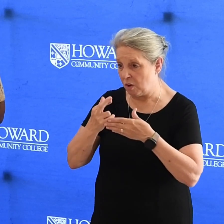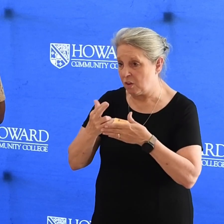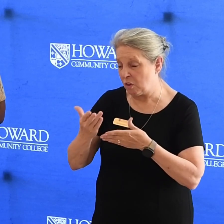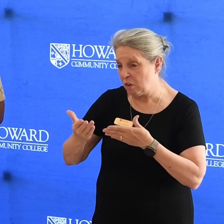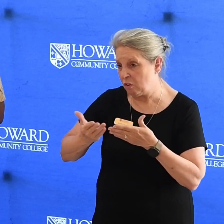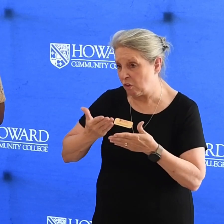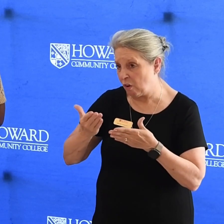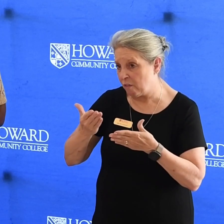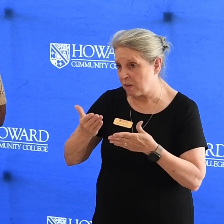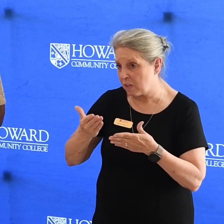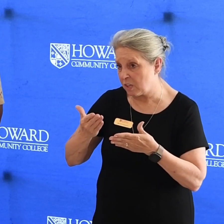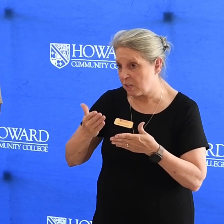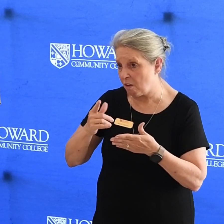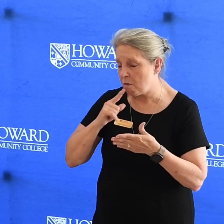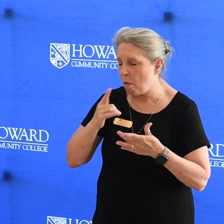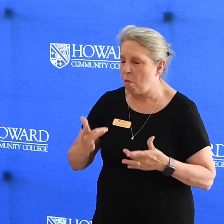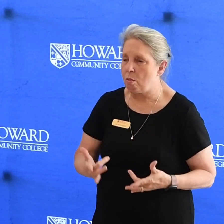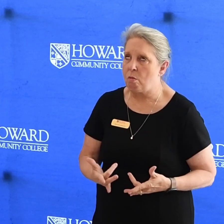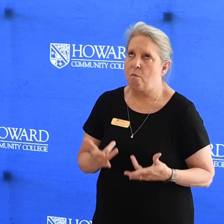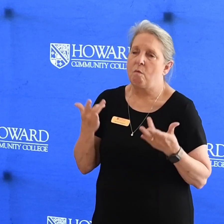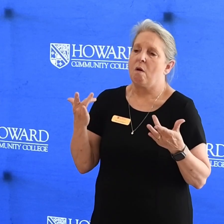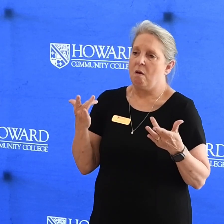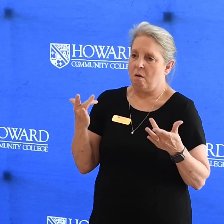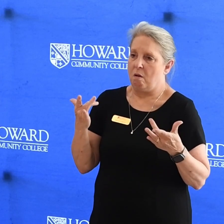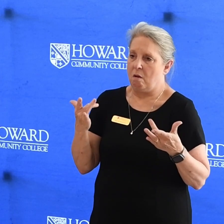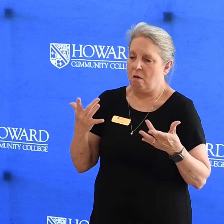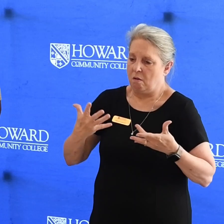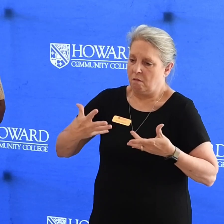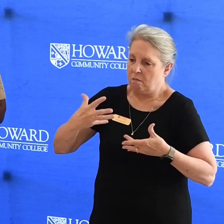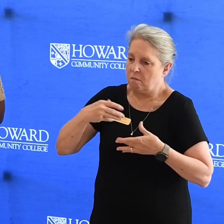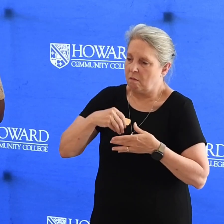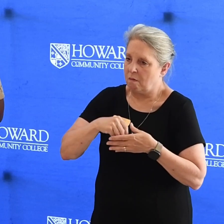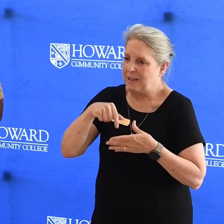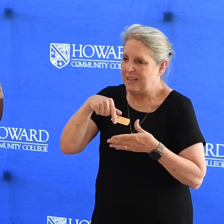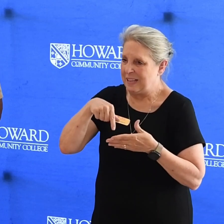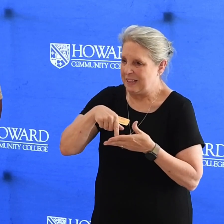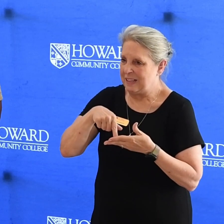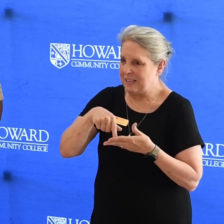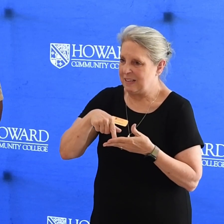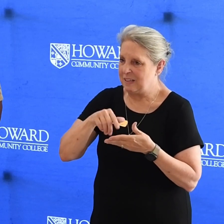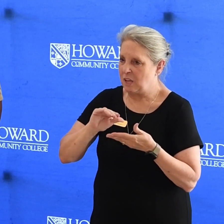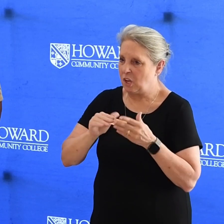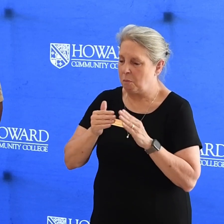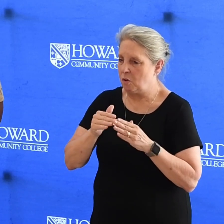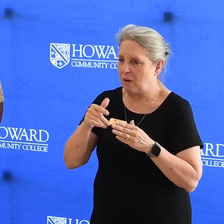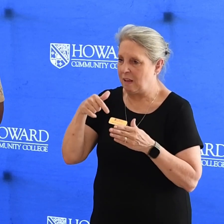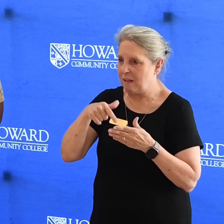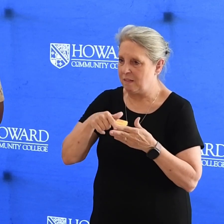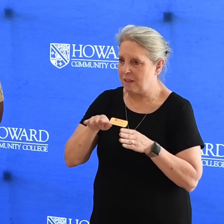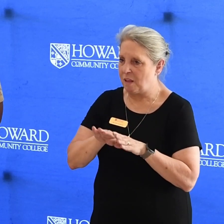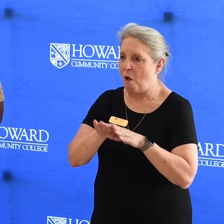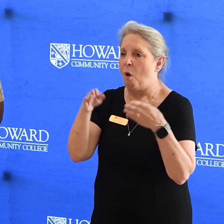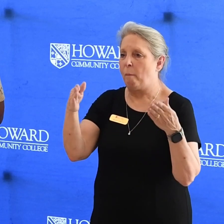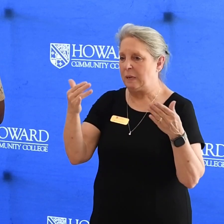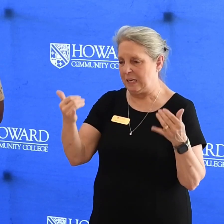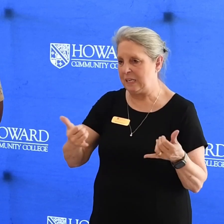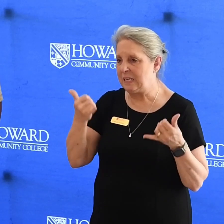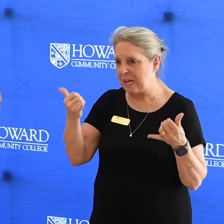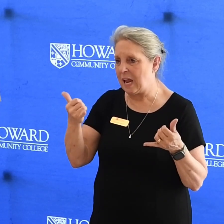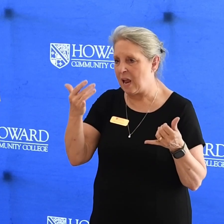and Services is thrilled to be a part of this community and this opening